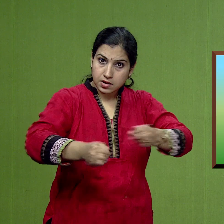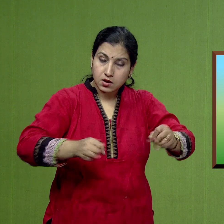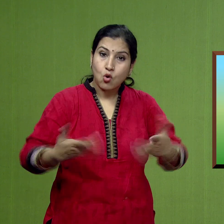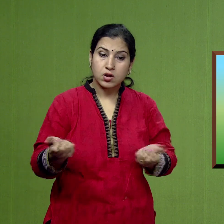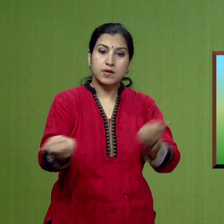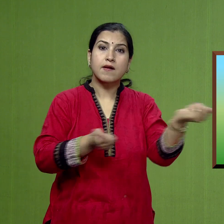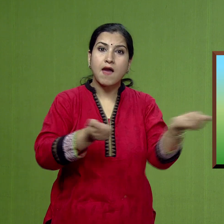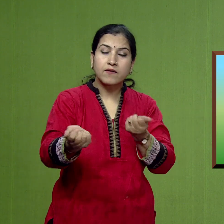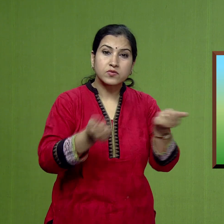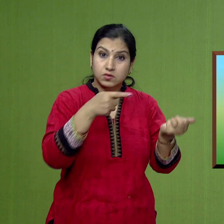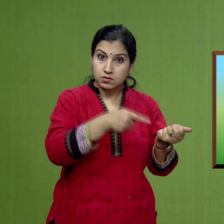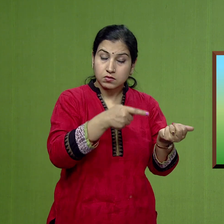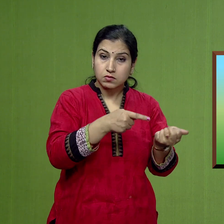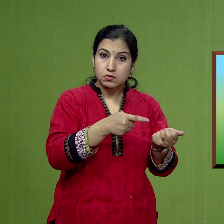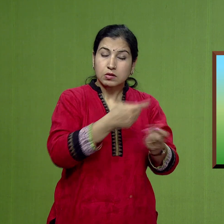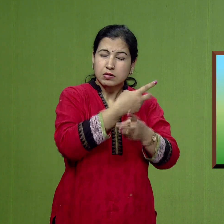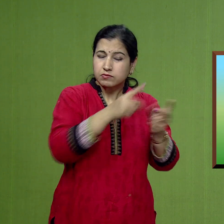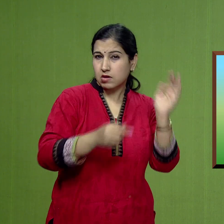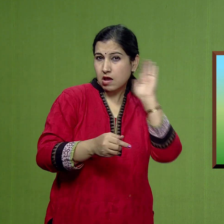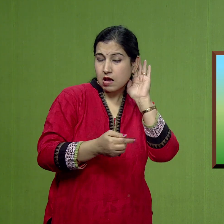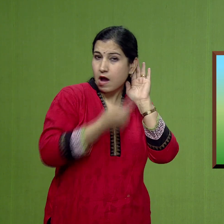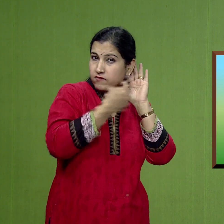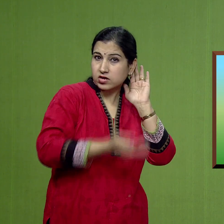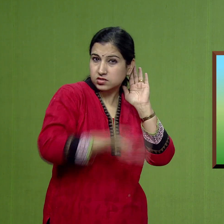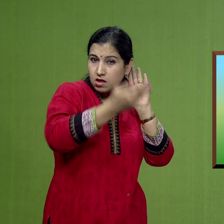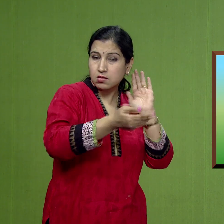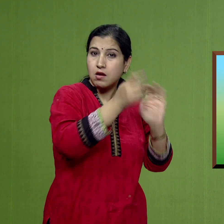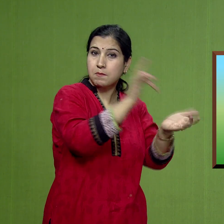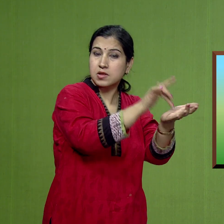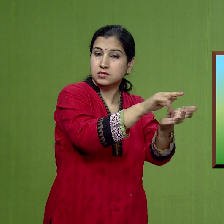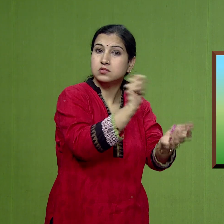are exposed to very loud noise over a long period of time